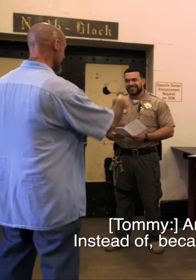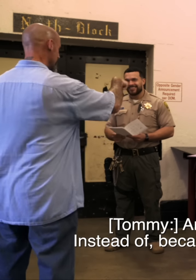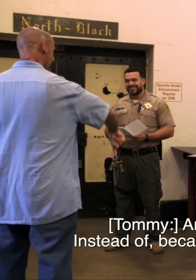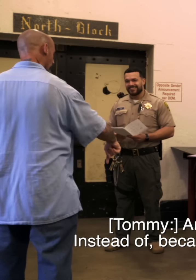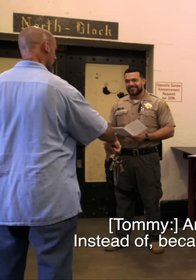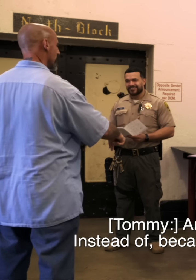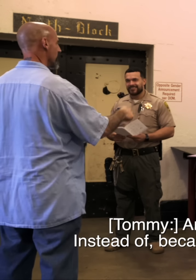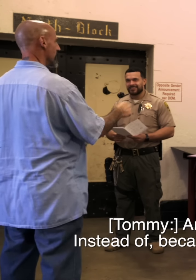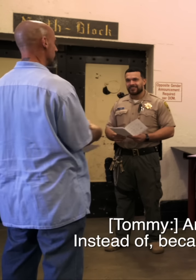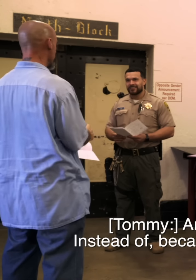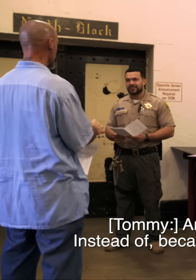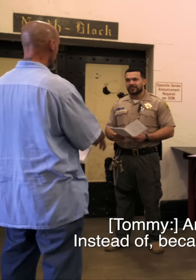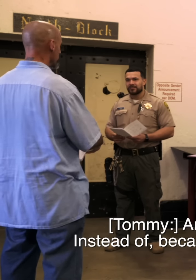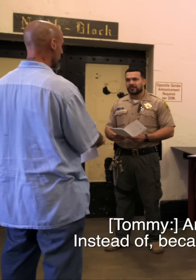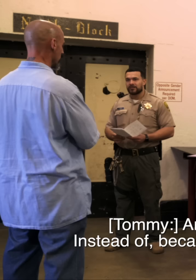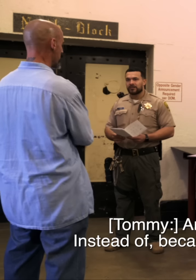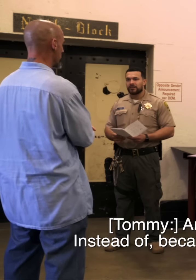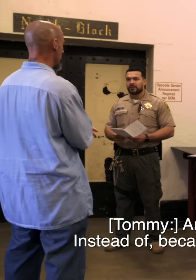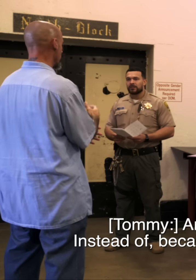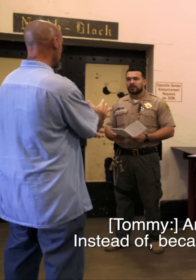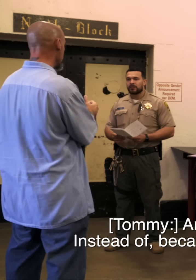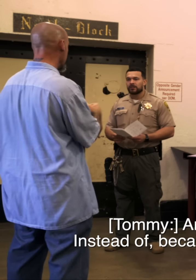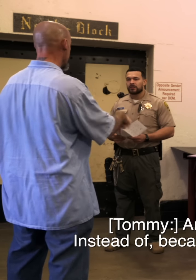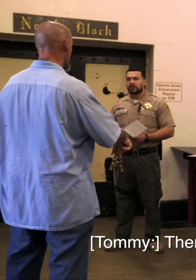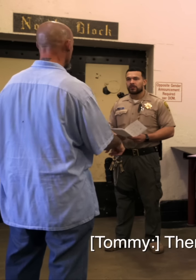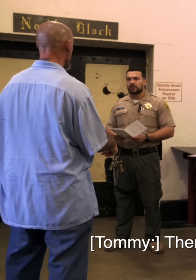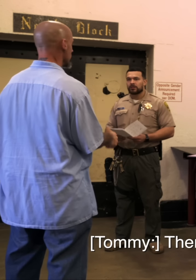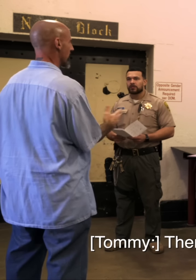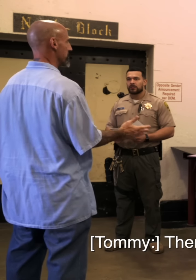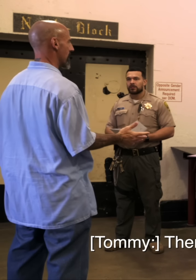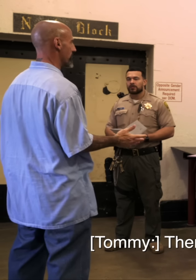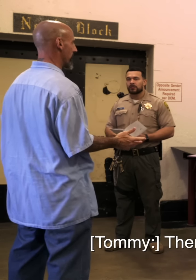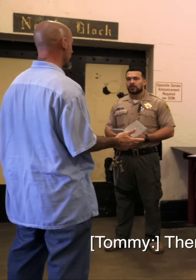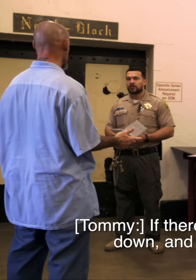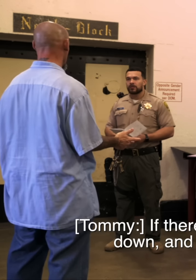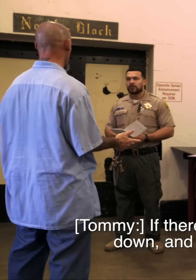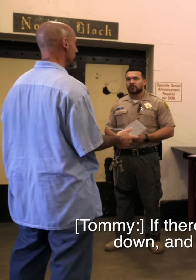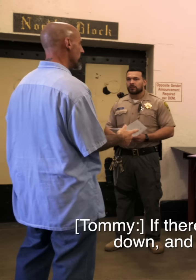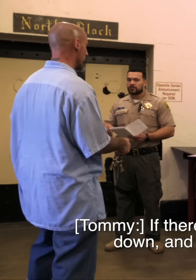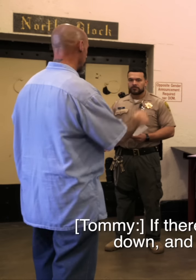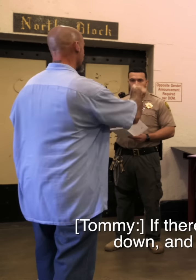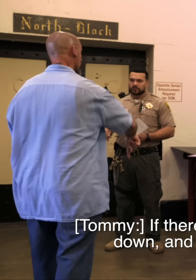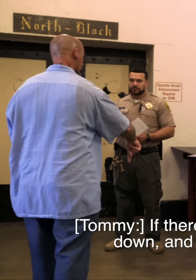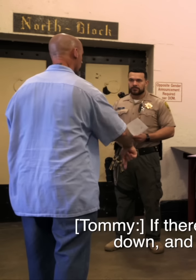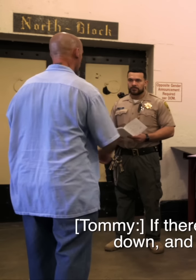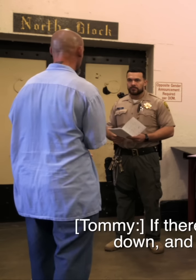down. Because a lot of people are like, get down. There's not gonna be time for that. If there's an alarm, you're gonna be like, get down, and they're